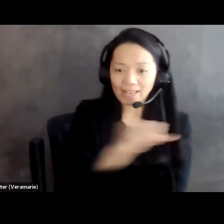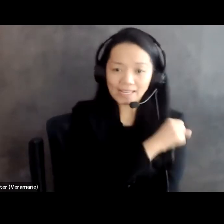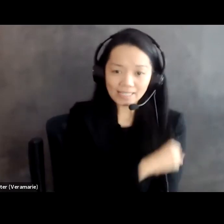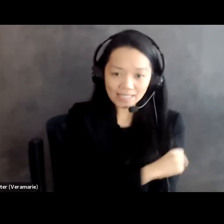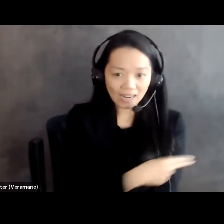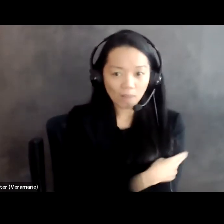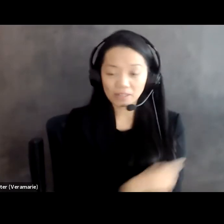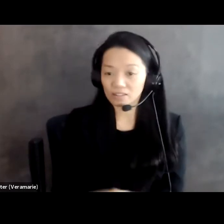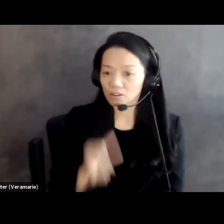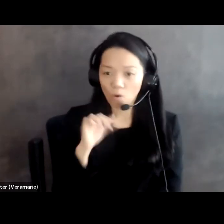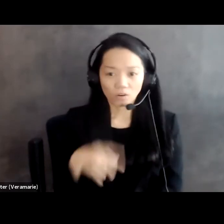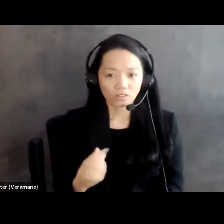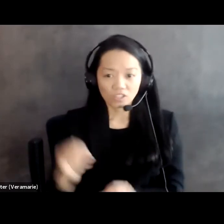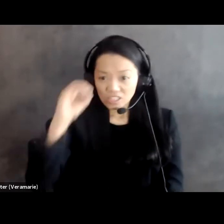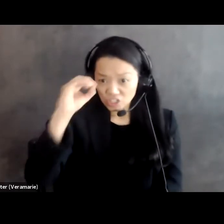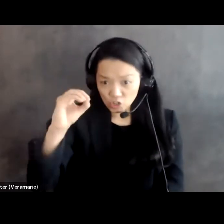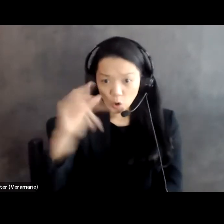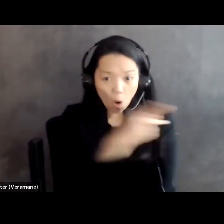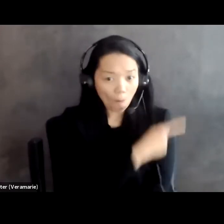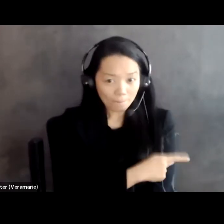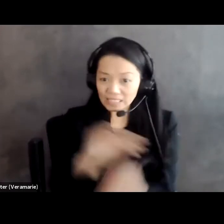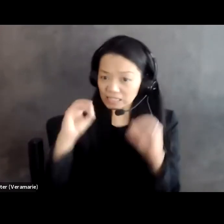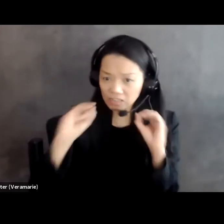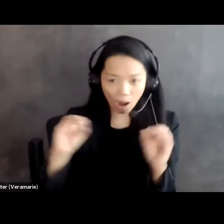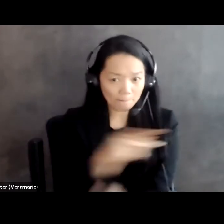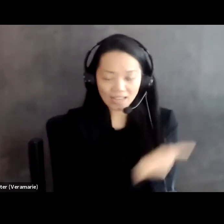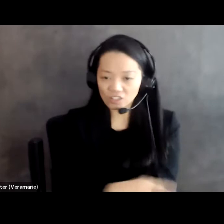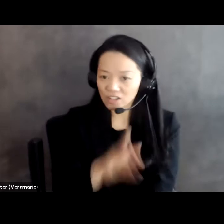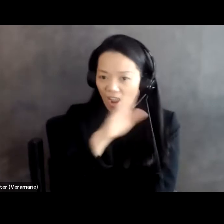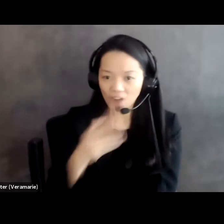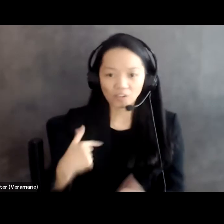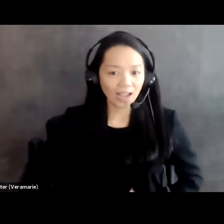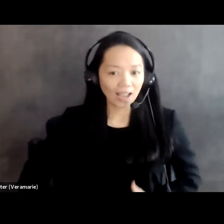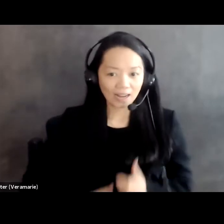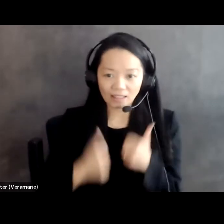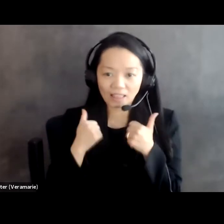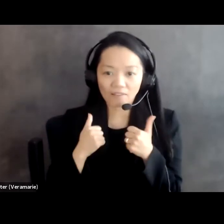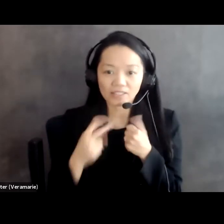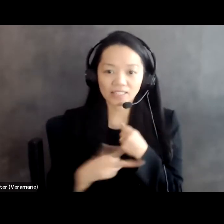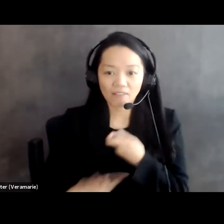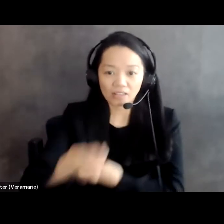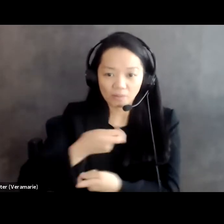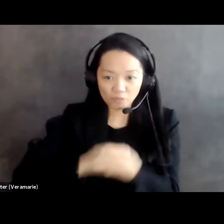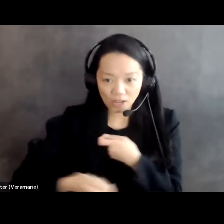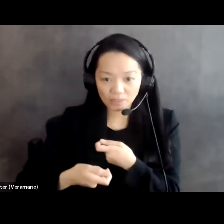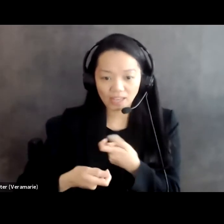my patients, in fact, exactly 0 of my patients ever got a life-saving transplantation